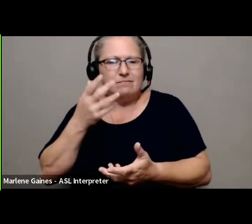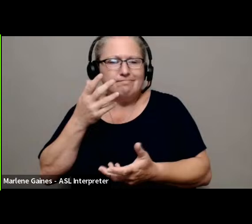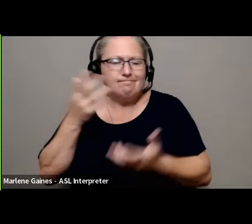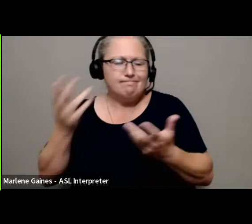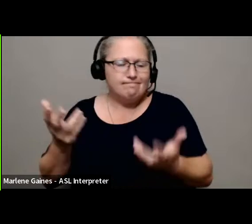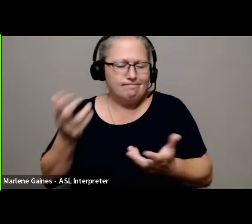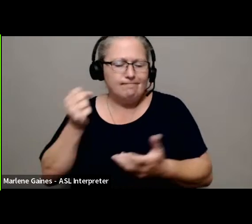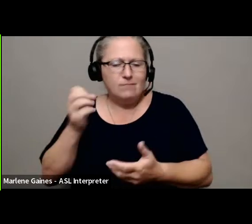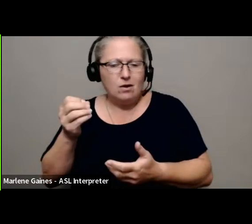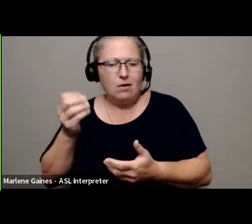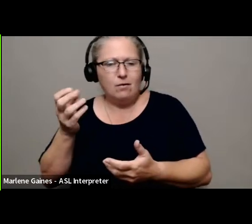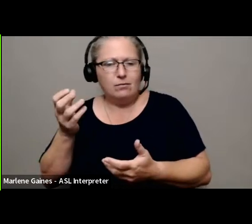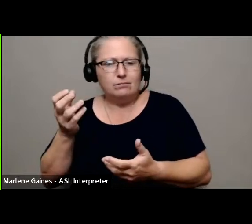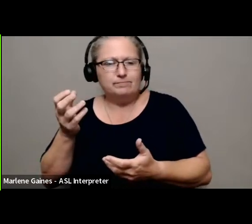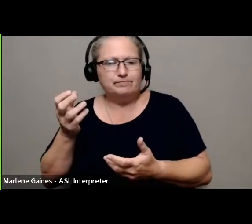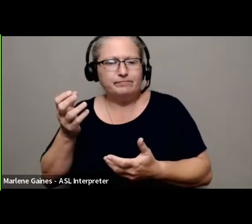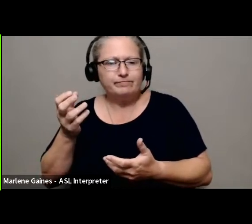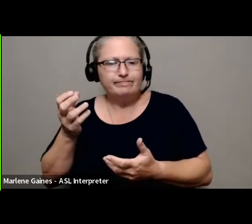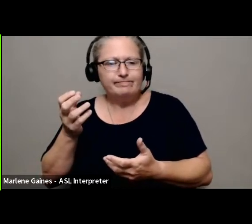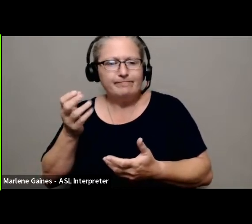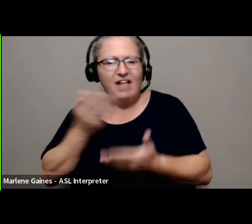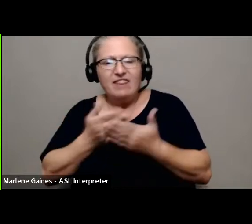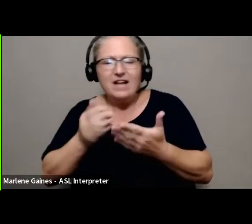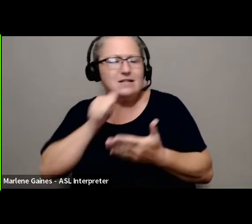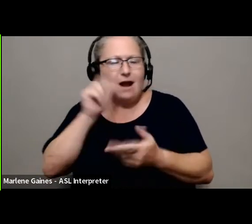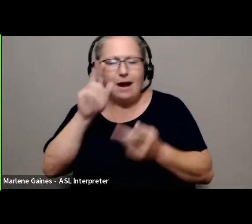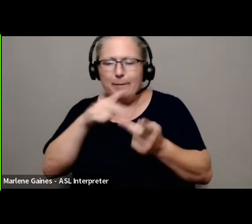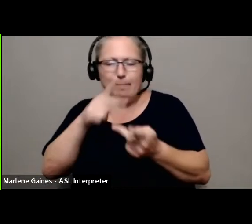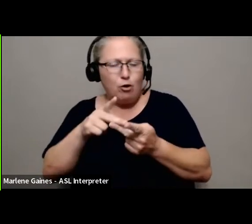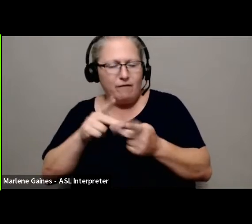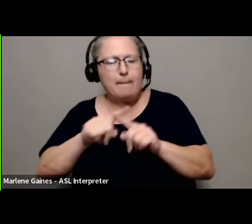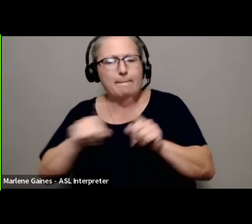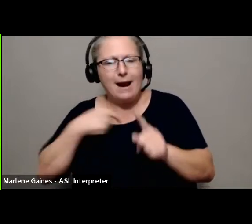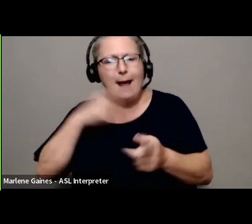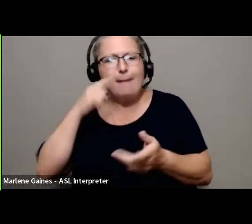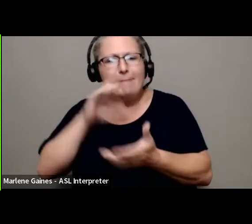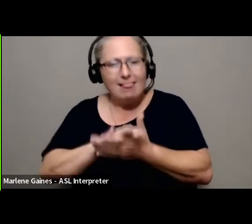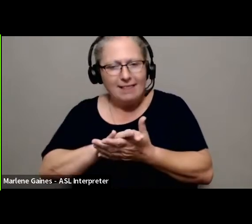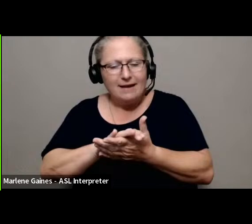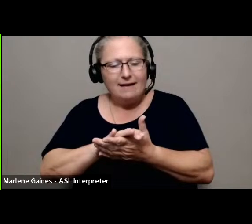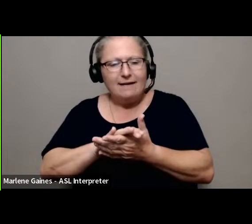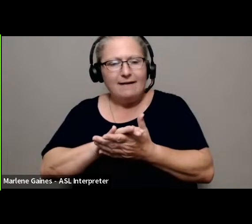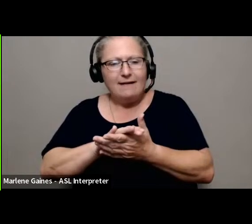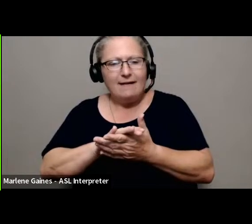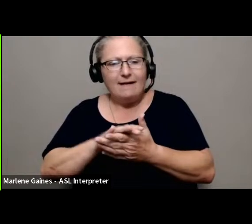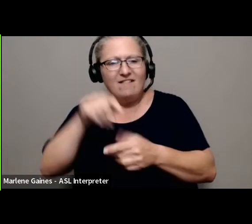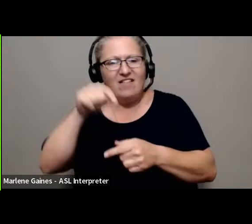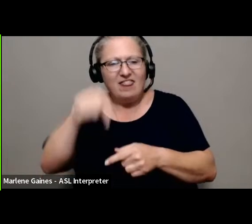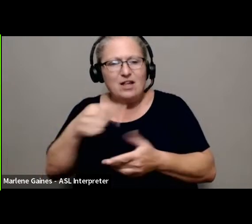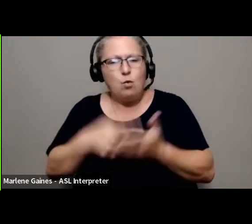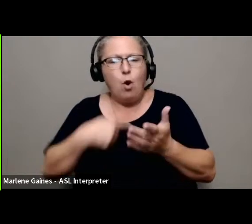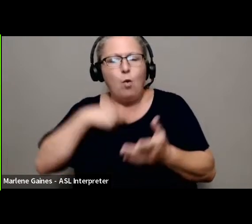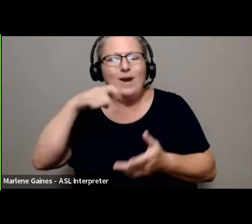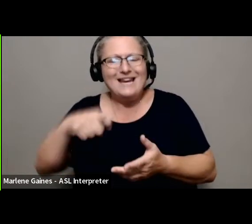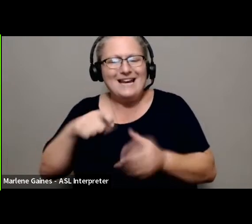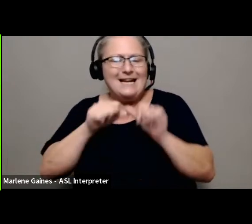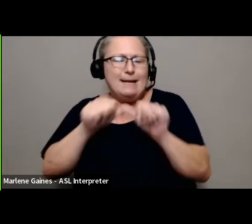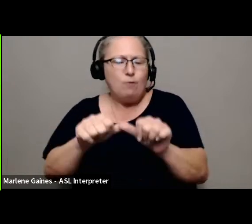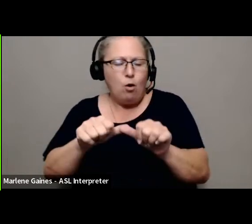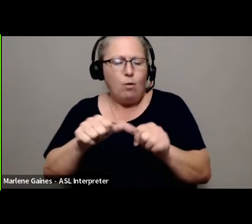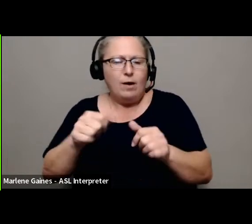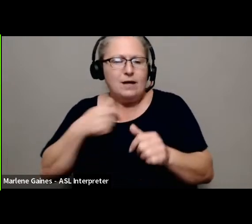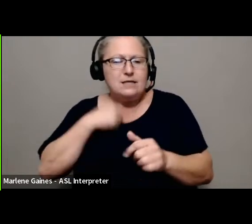So things are not going to be perfect, but I believe this is what we need to keep going.